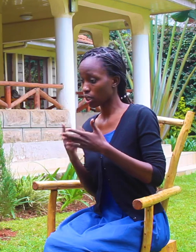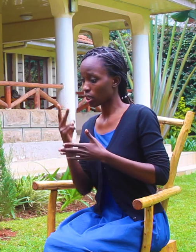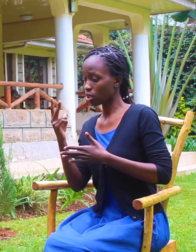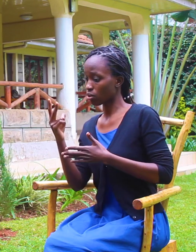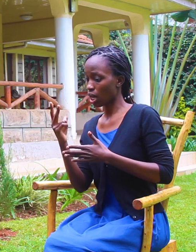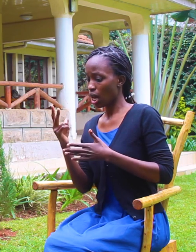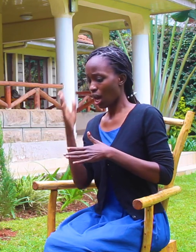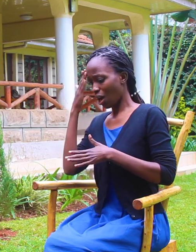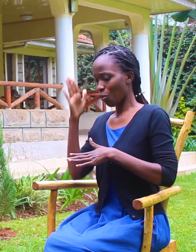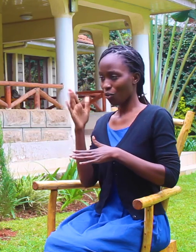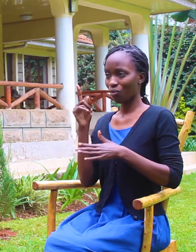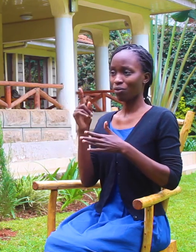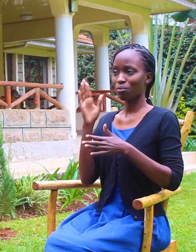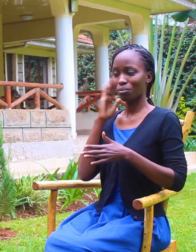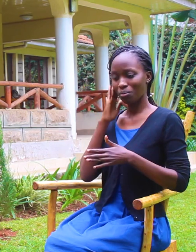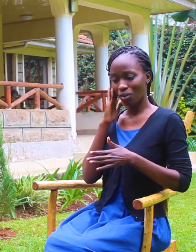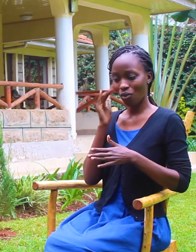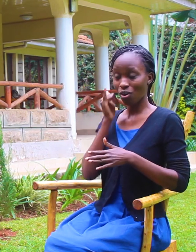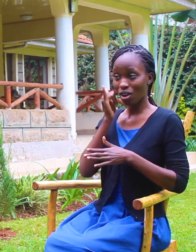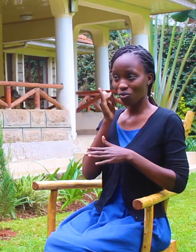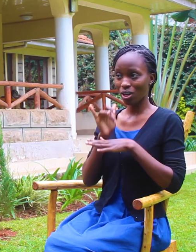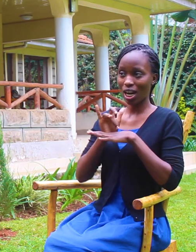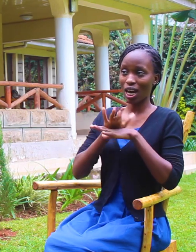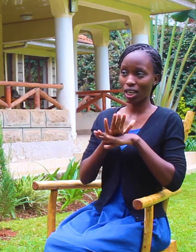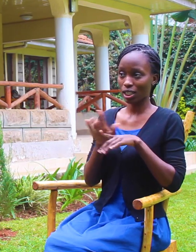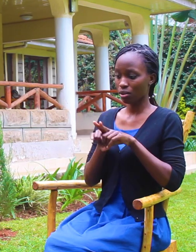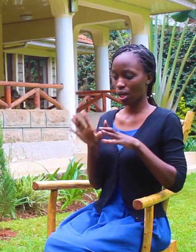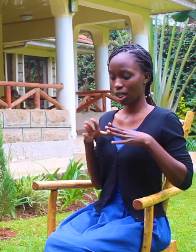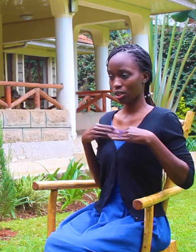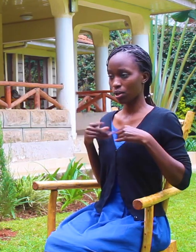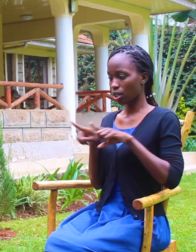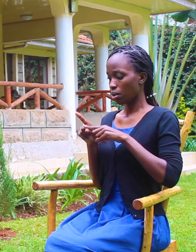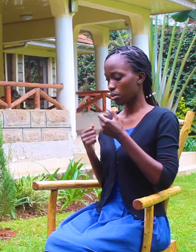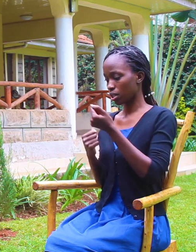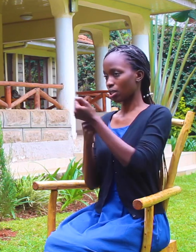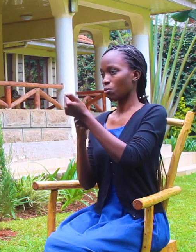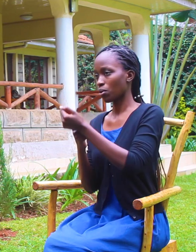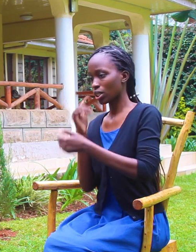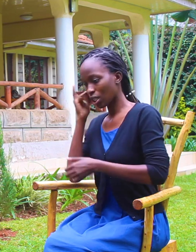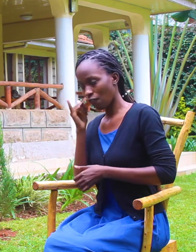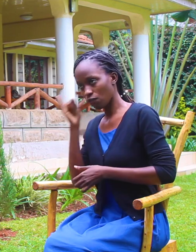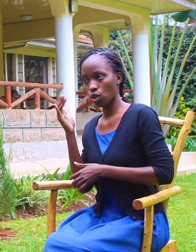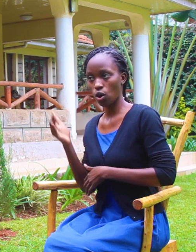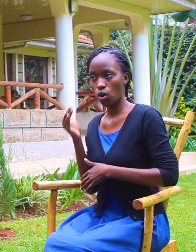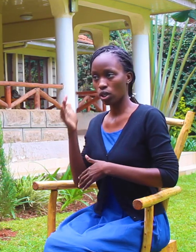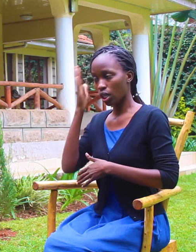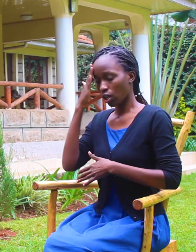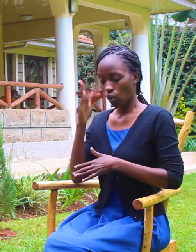quite early, and I embraced it. And I've worked with her step by step. I know what she likes.